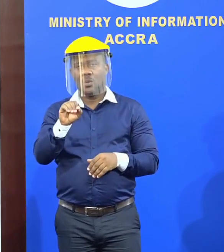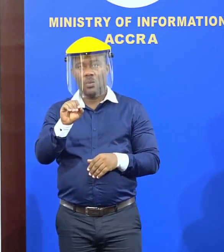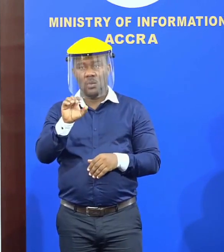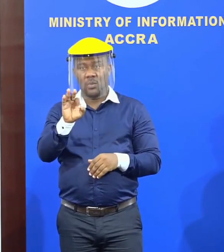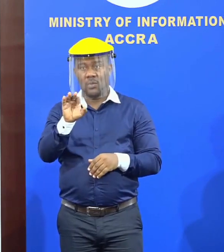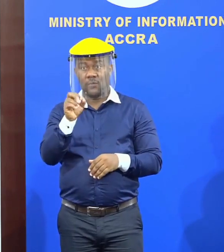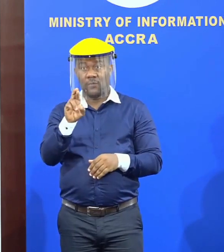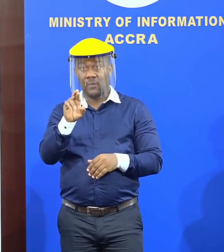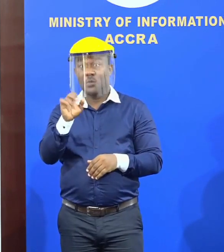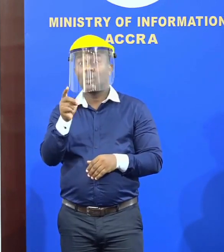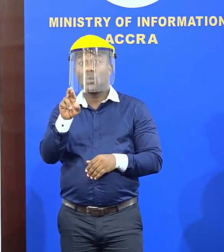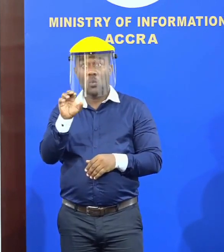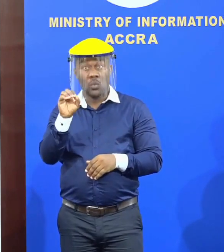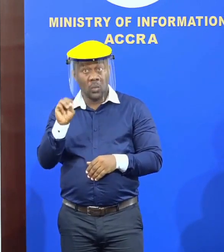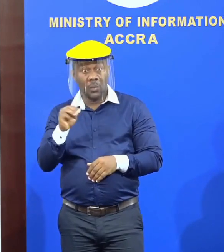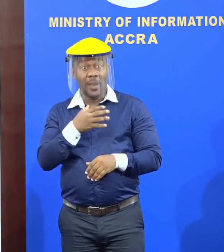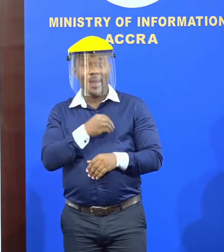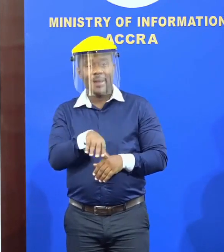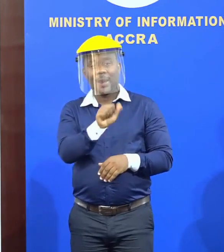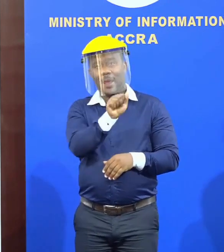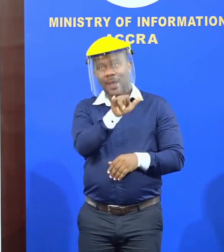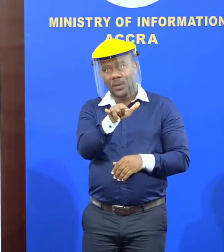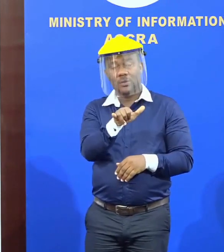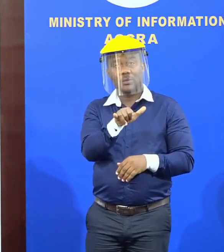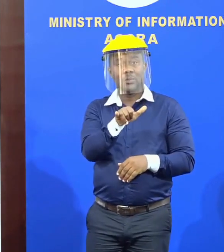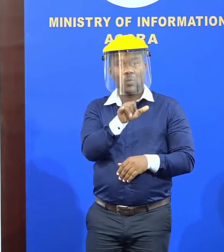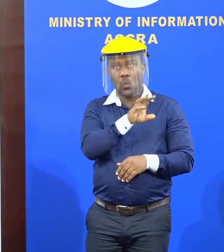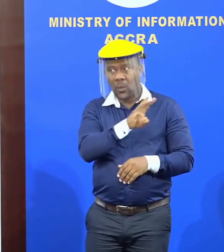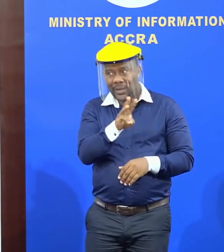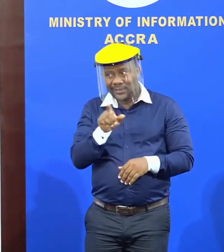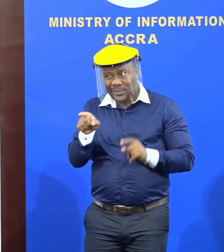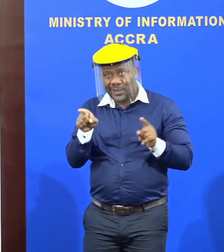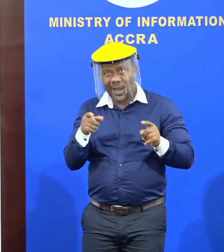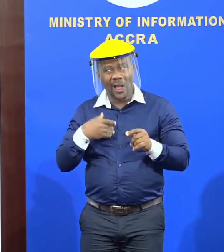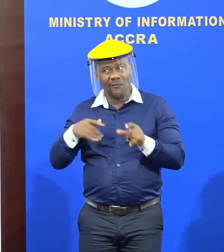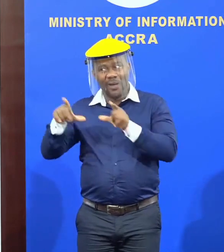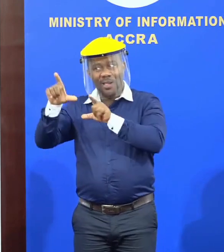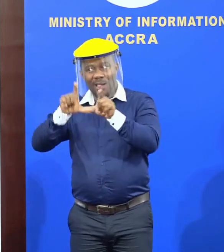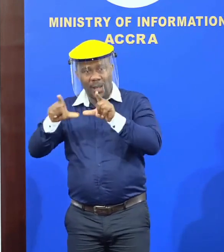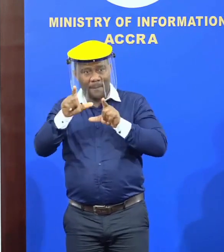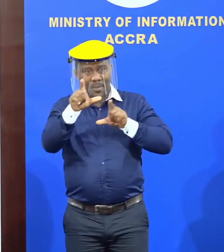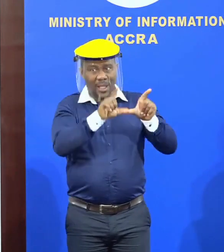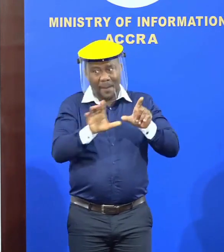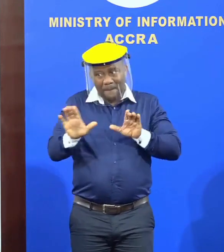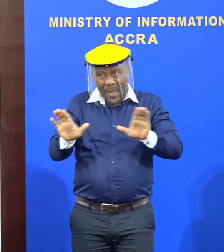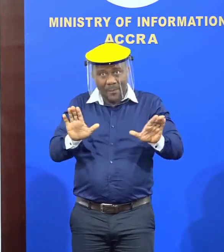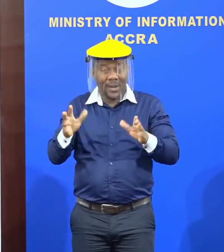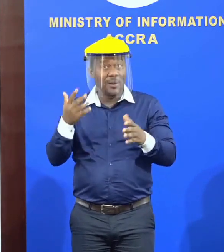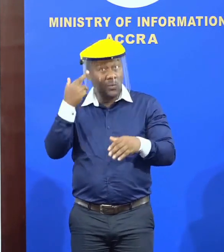West, it is because of the location of the labs and the way it is reported. It doesn't mean that Ayawaso West is